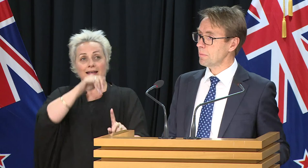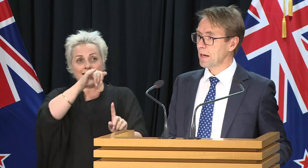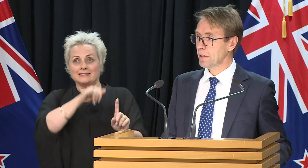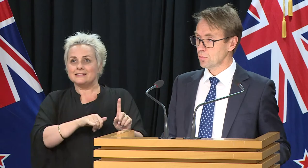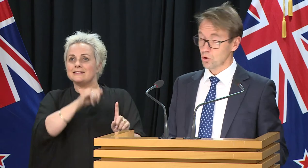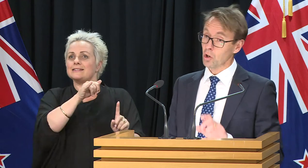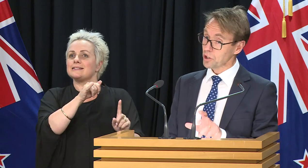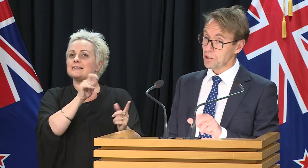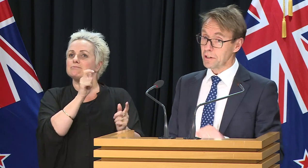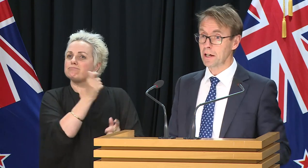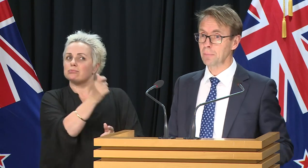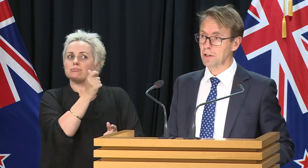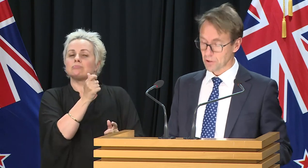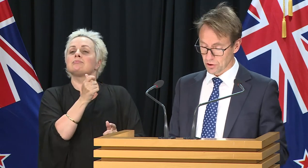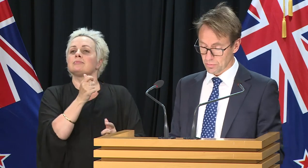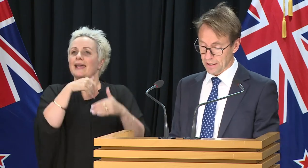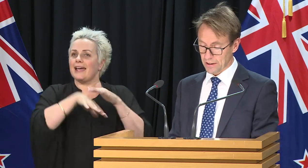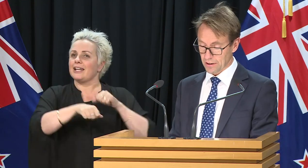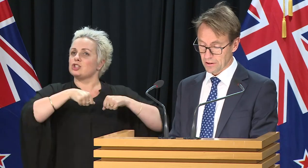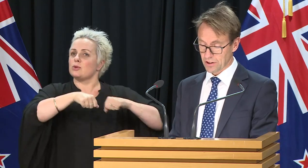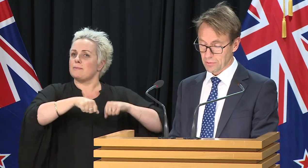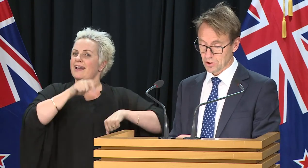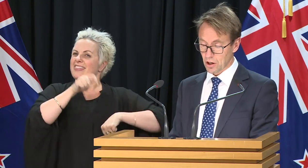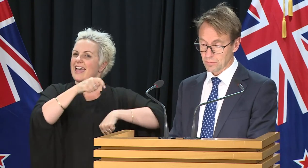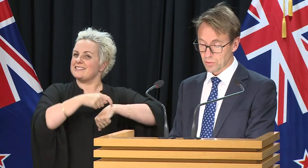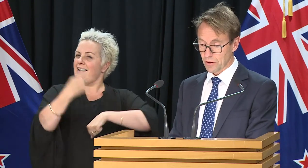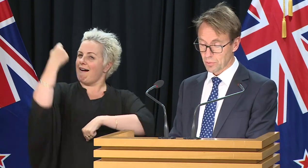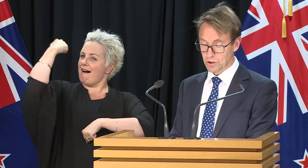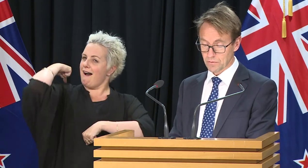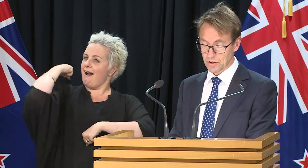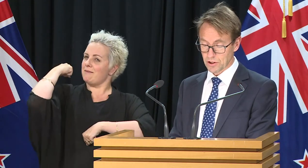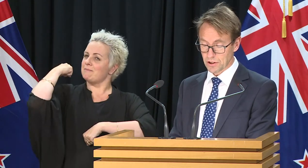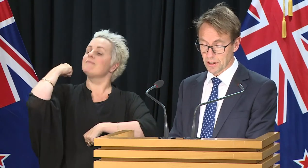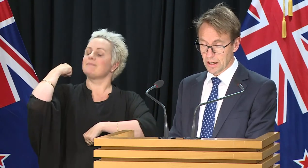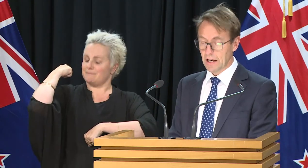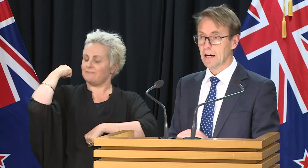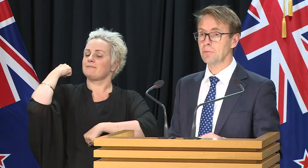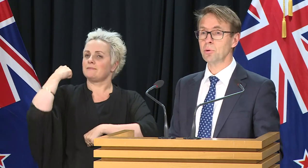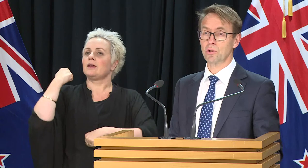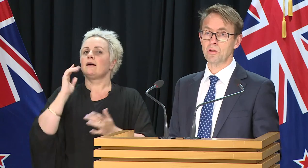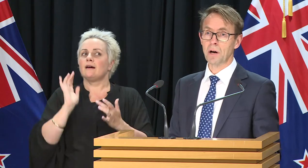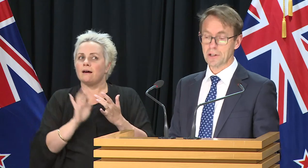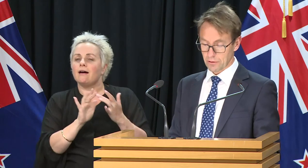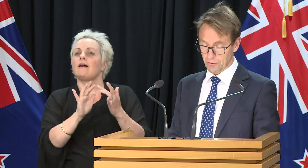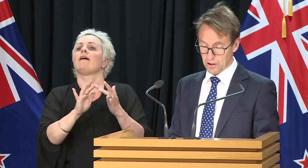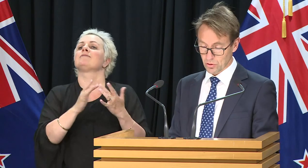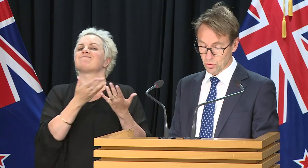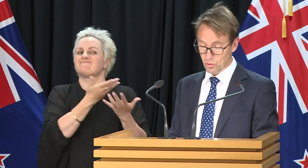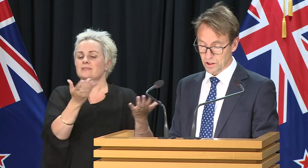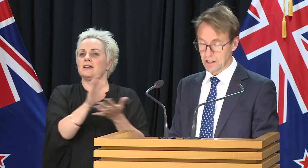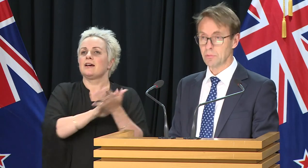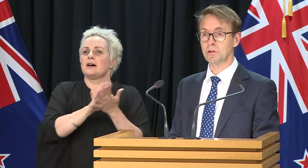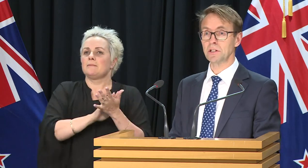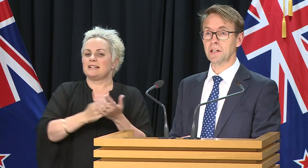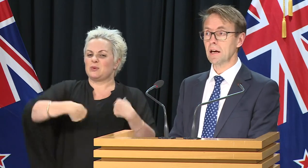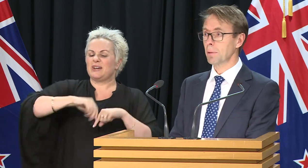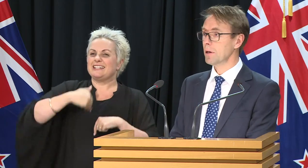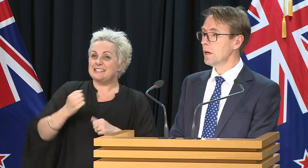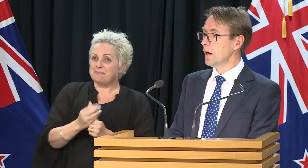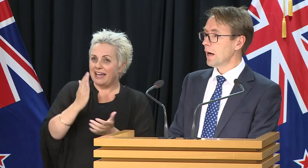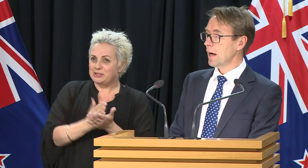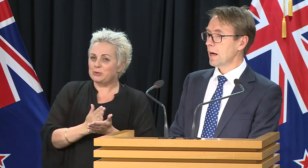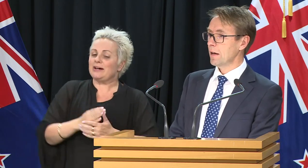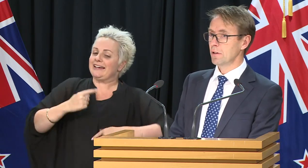in the supermarket, or logged in and been in the supermarket at a similar time to when the person visited. An important reminder for us all to keep using the